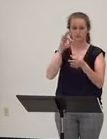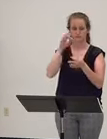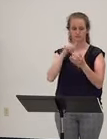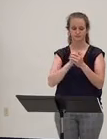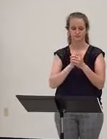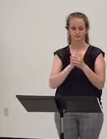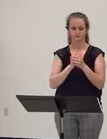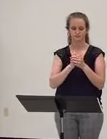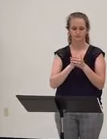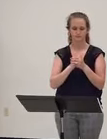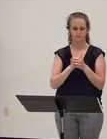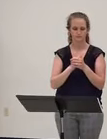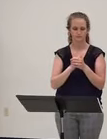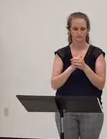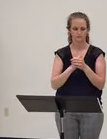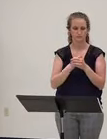Spirit.